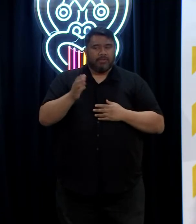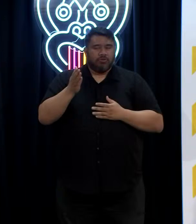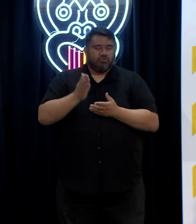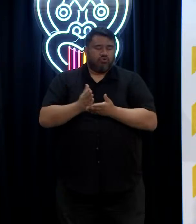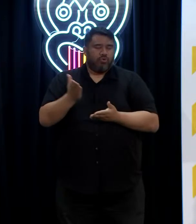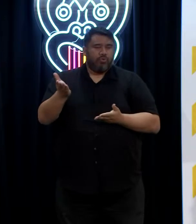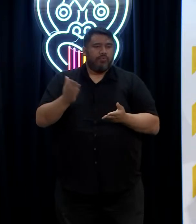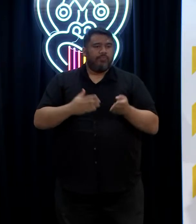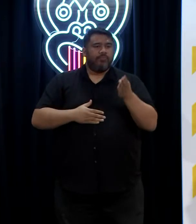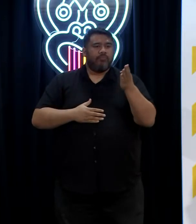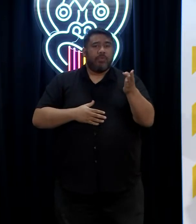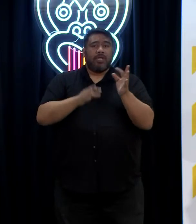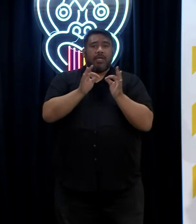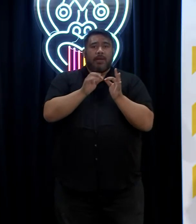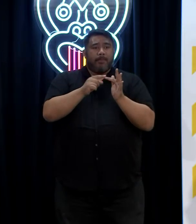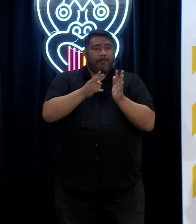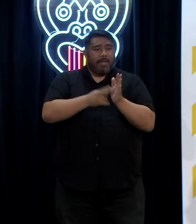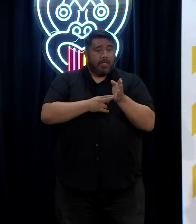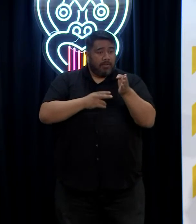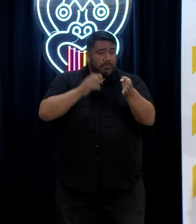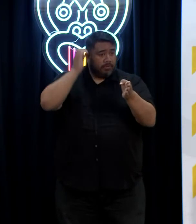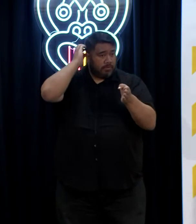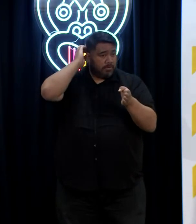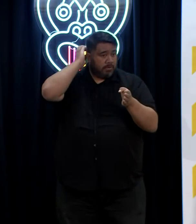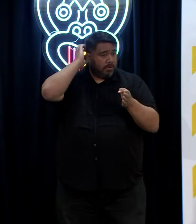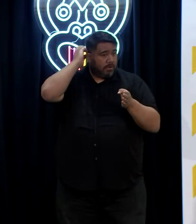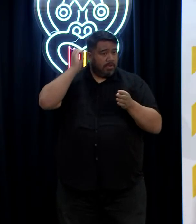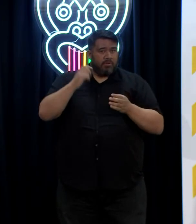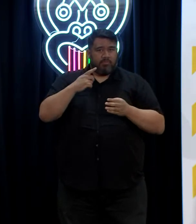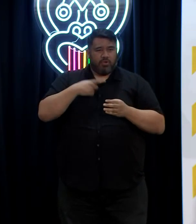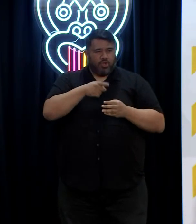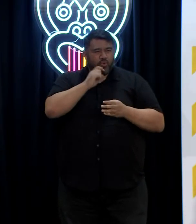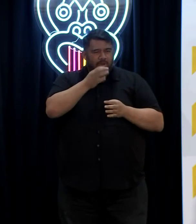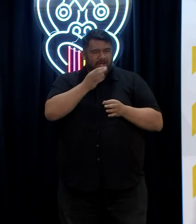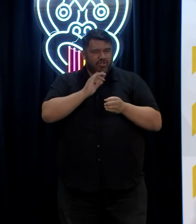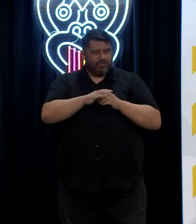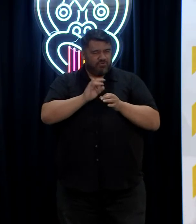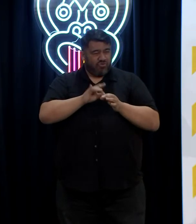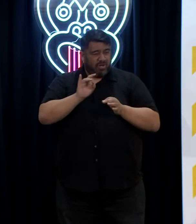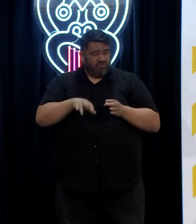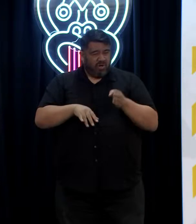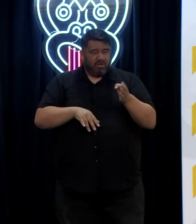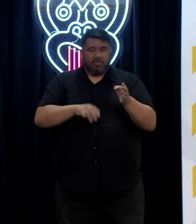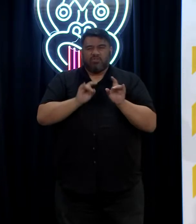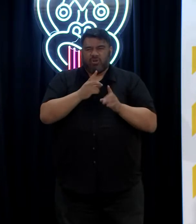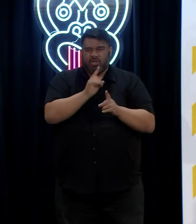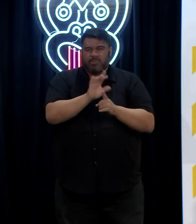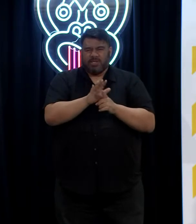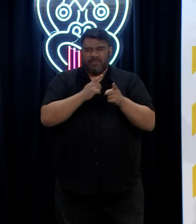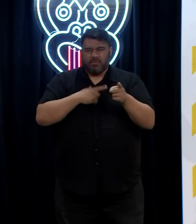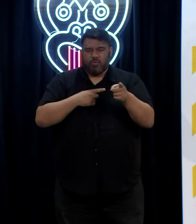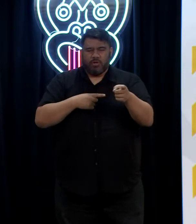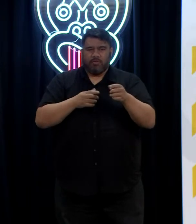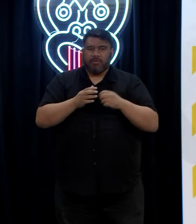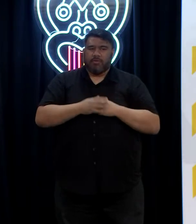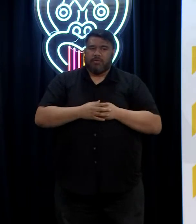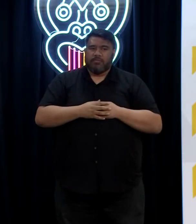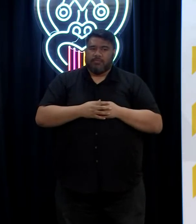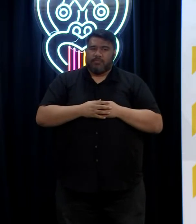bubble. We'll just take Ben because I know it'll be about Australia. Yes, the great country of Australia. The key question remains, I think, the same one as